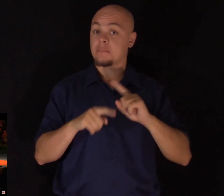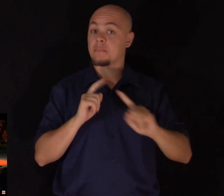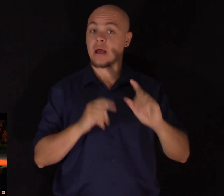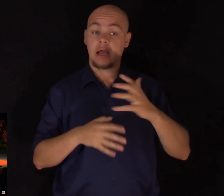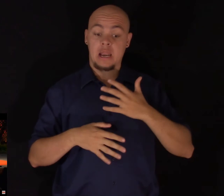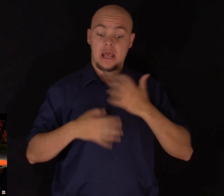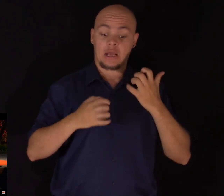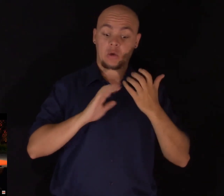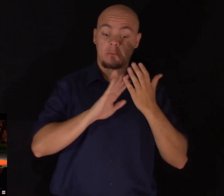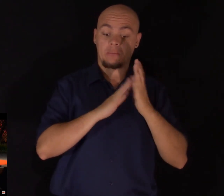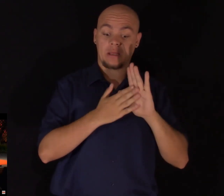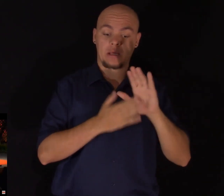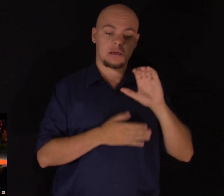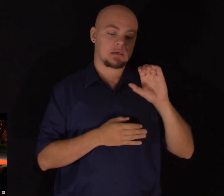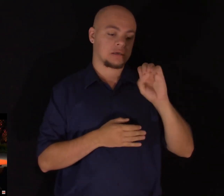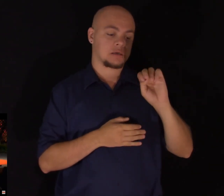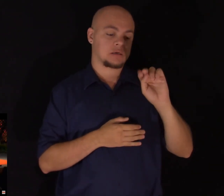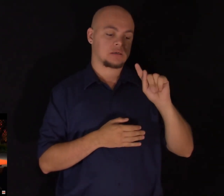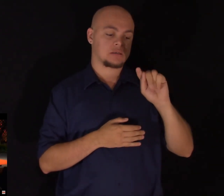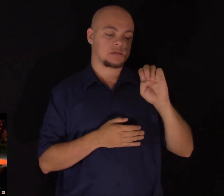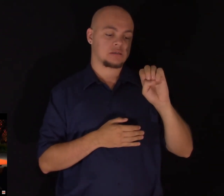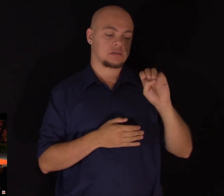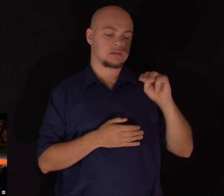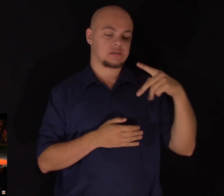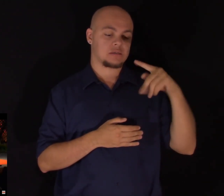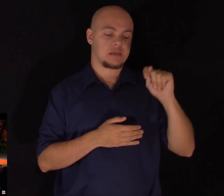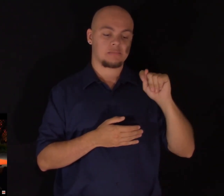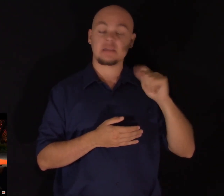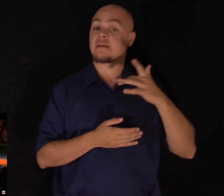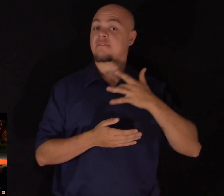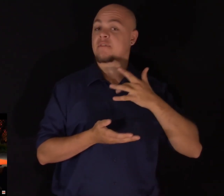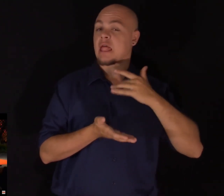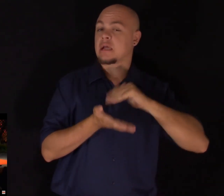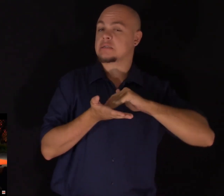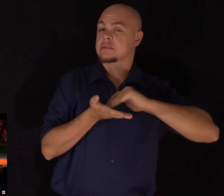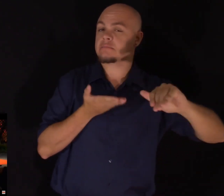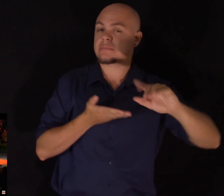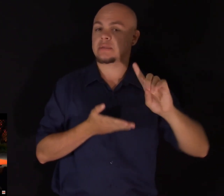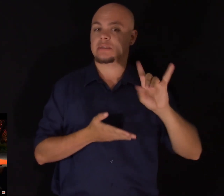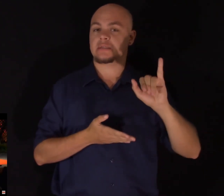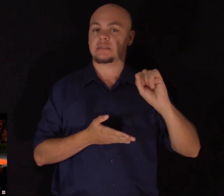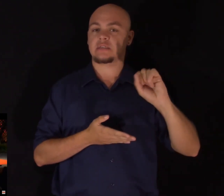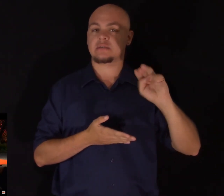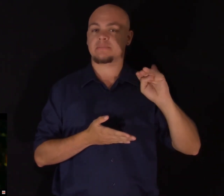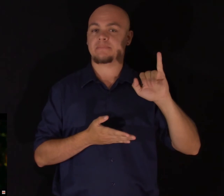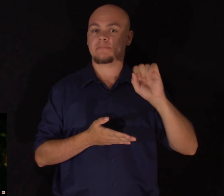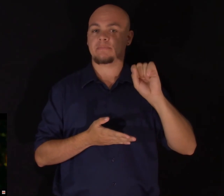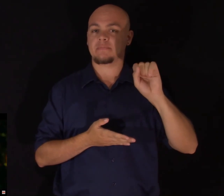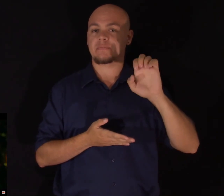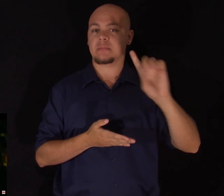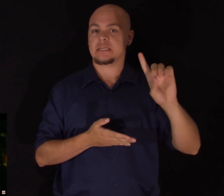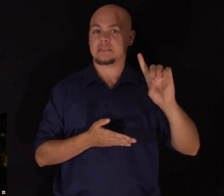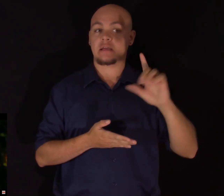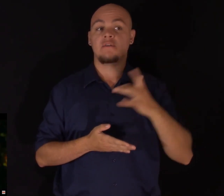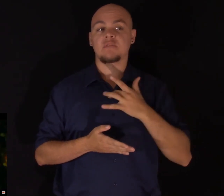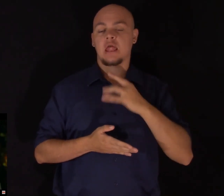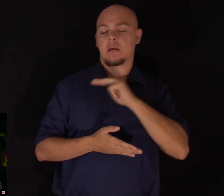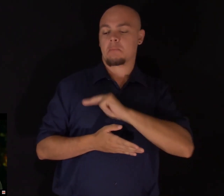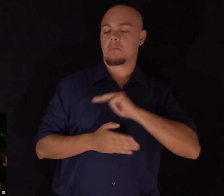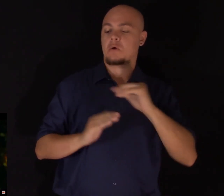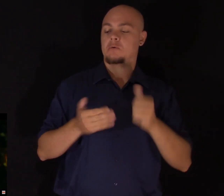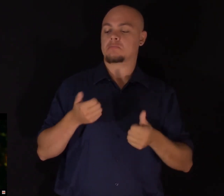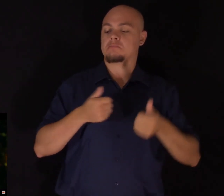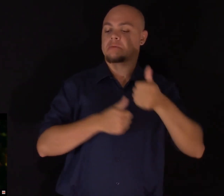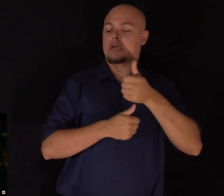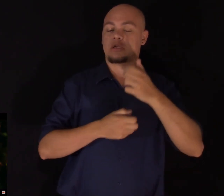to contempt, you've been dismissed. It's associated with moral superiority, and for that reason, it's very, very hard to